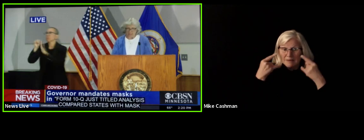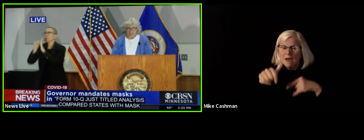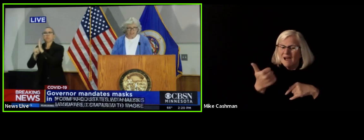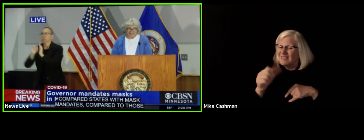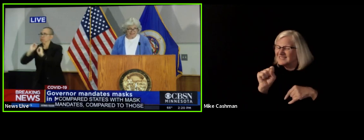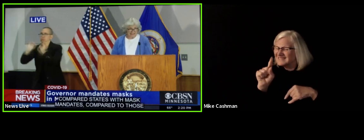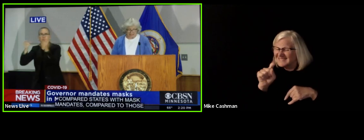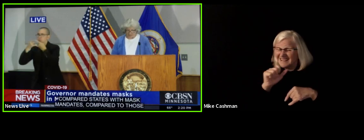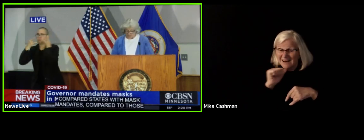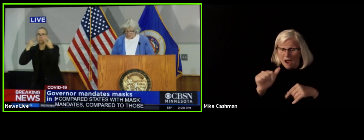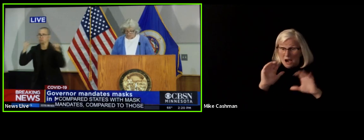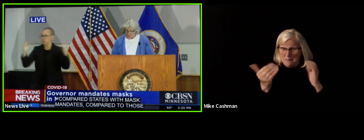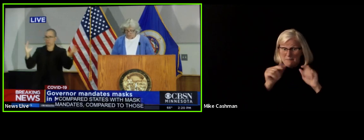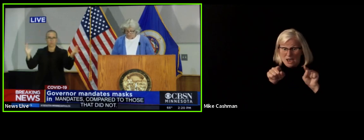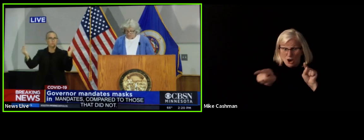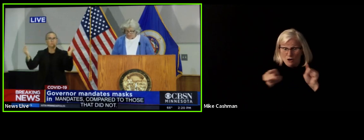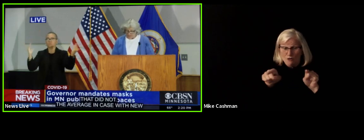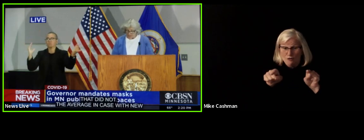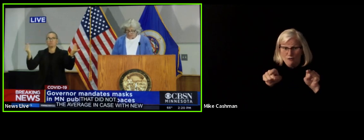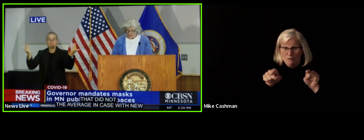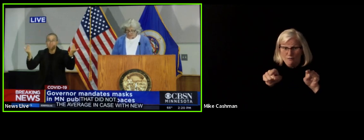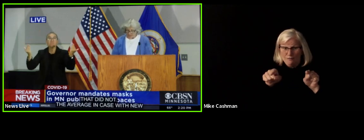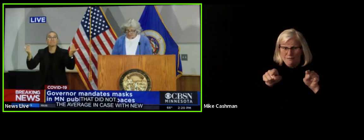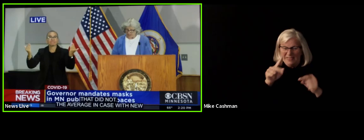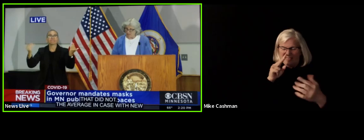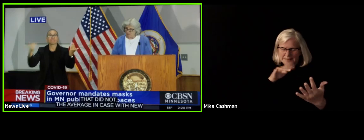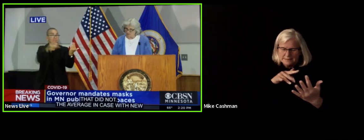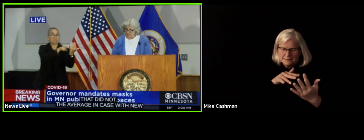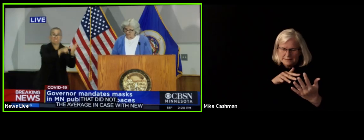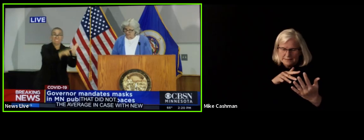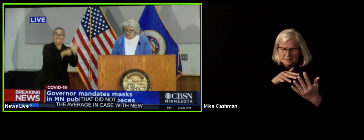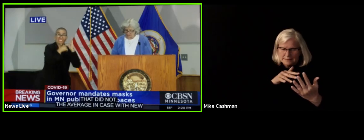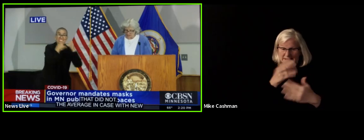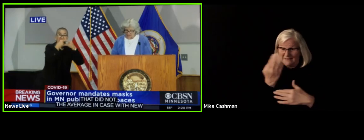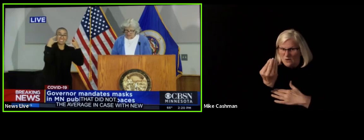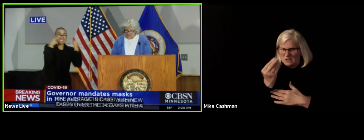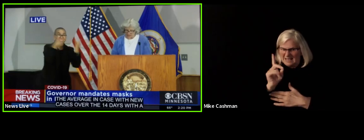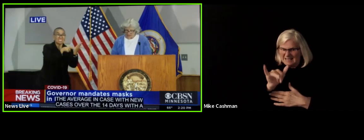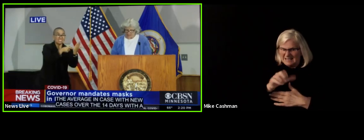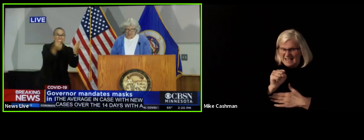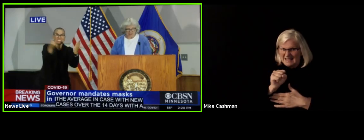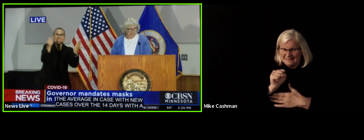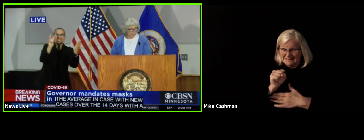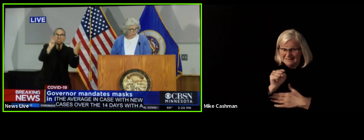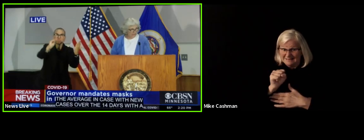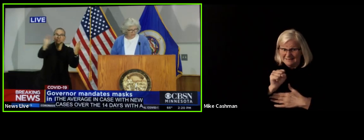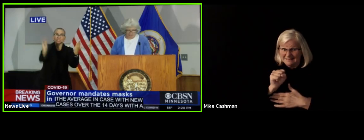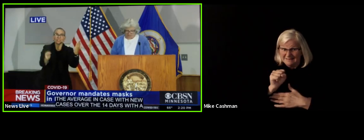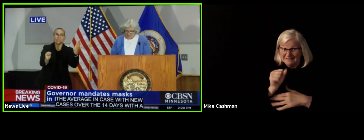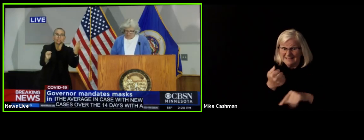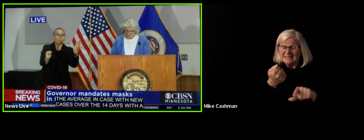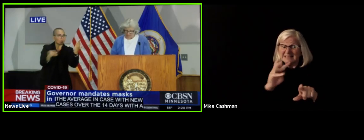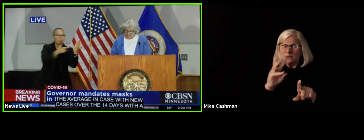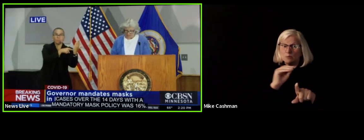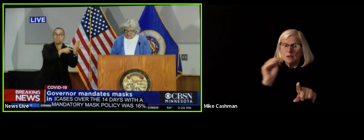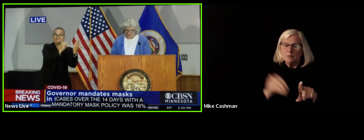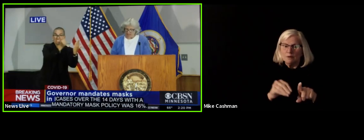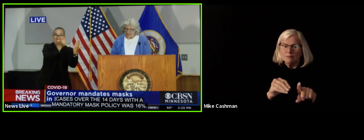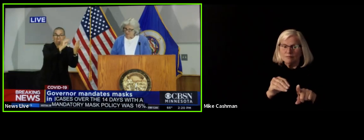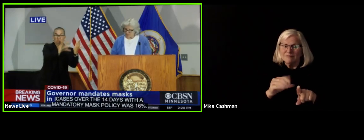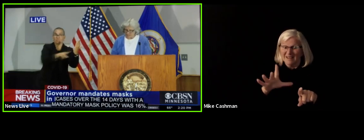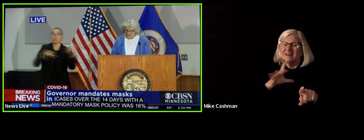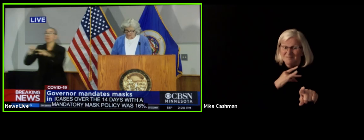14 days in those states with a mandatory mask policy was 16%. In states without a mask mandate,